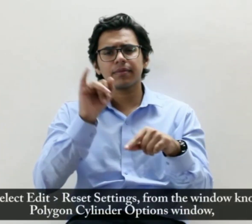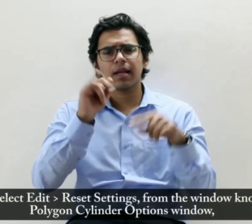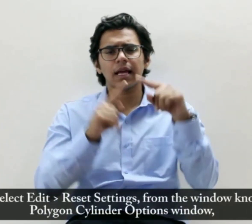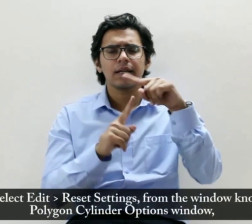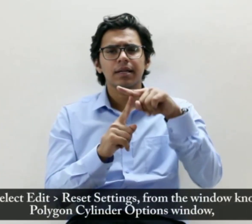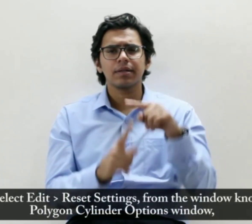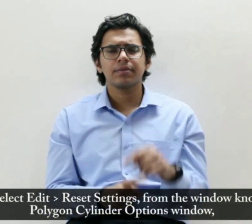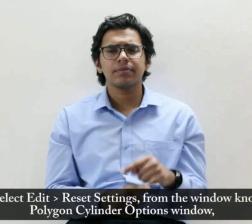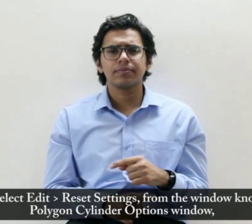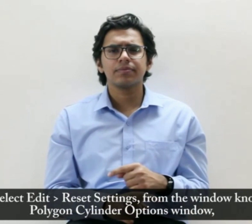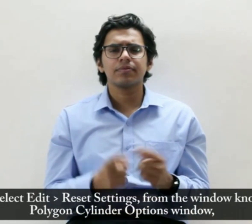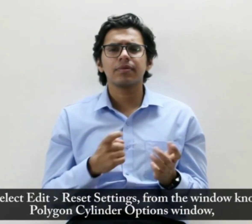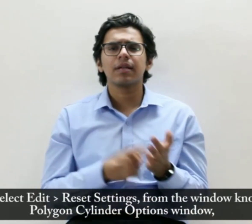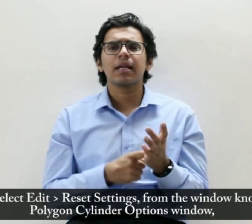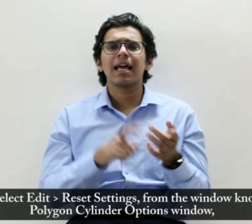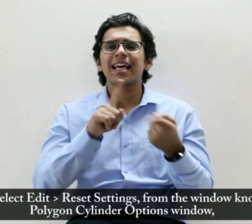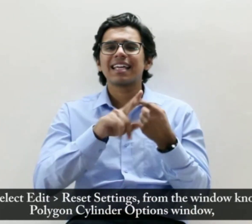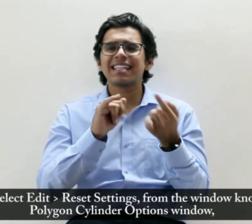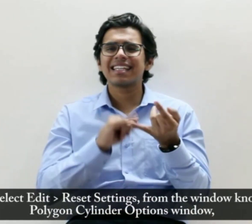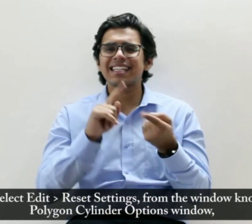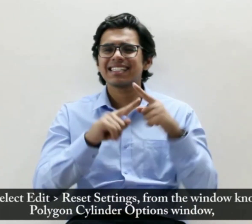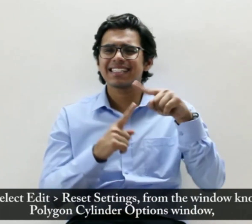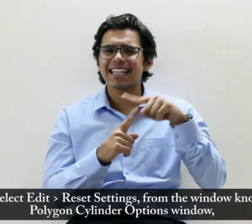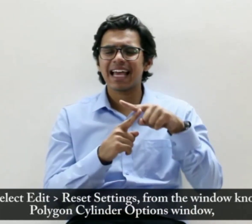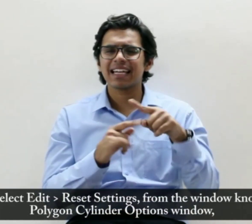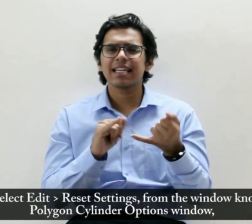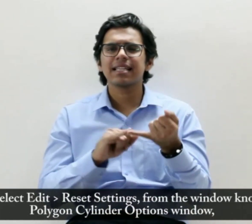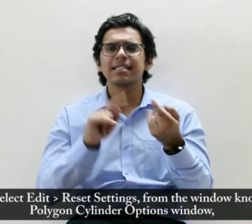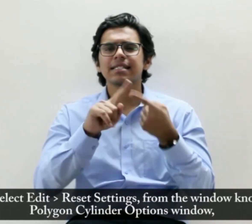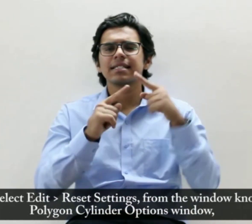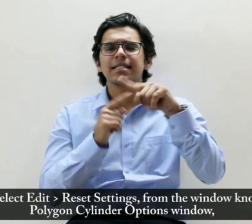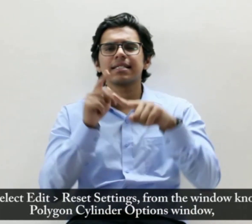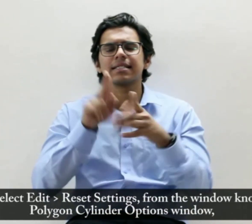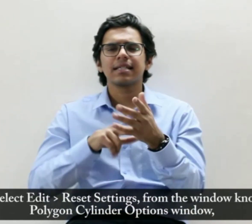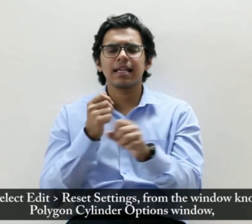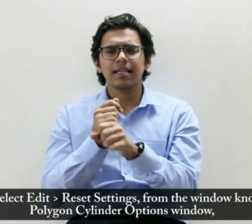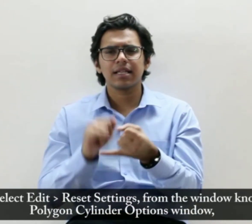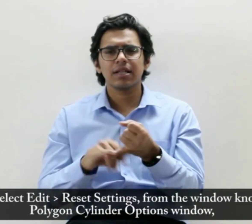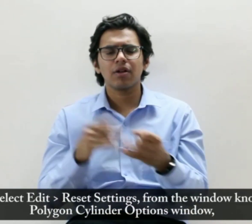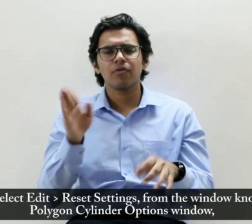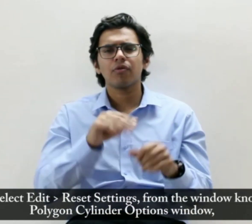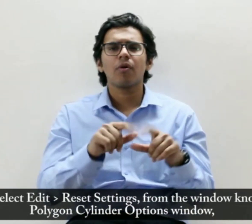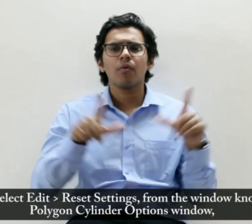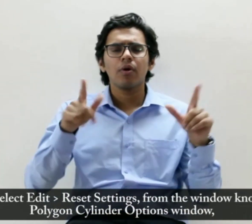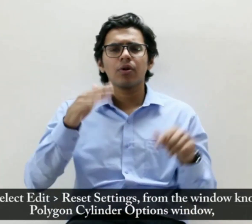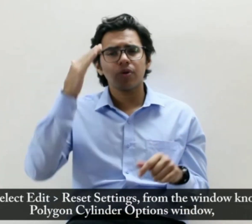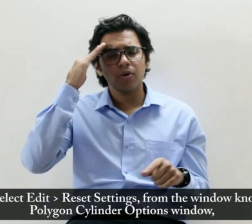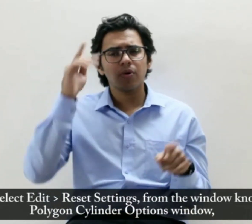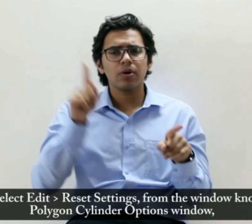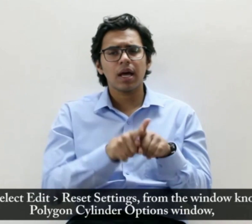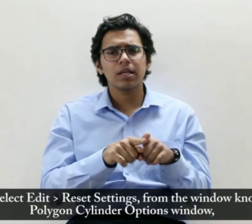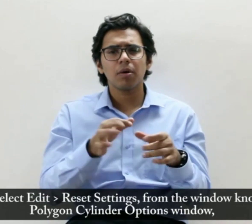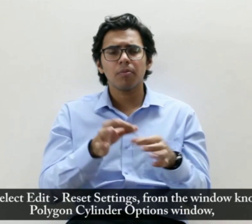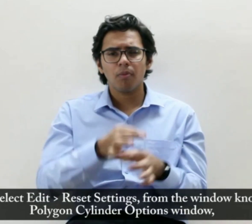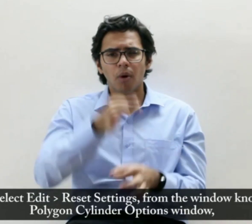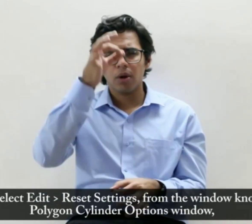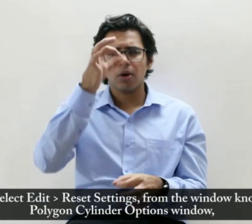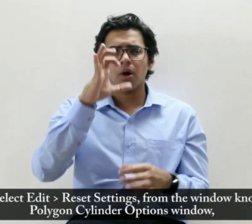Then select Edit, Reset Settings from the window known as Polygon Cylinder Options window.